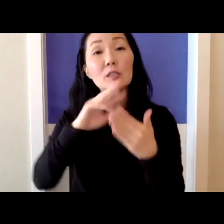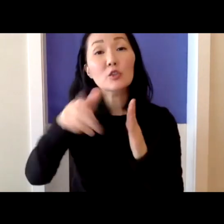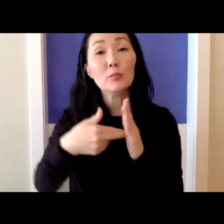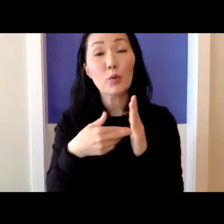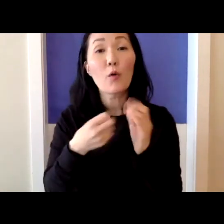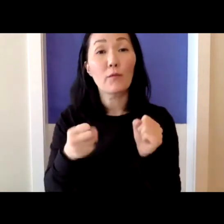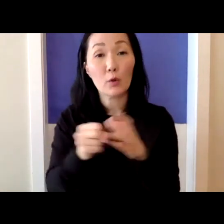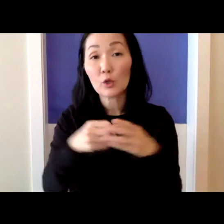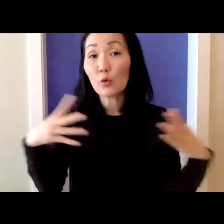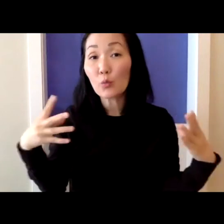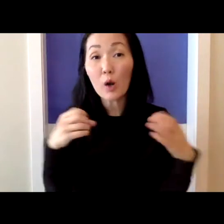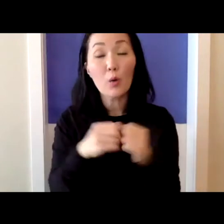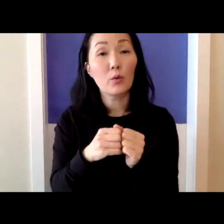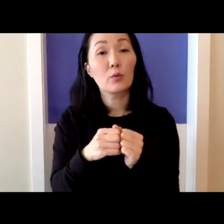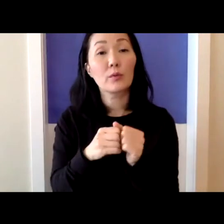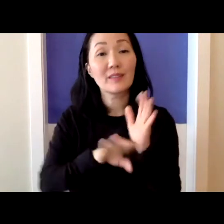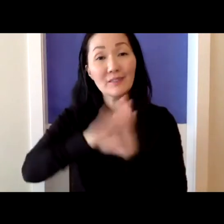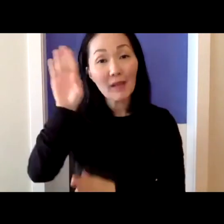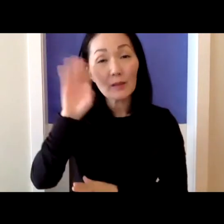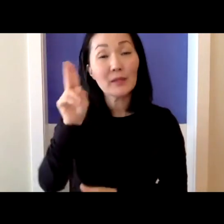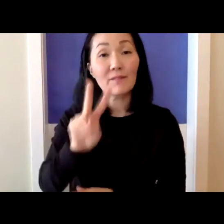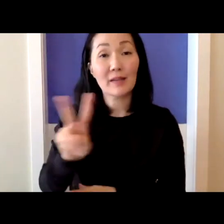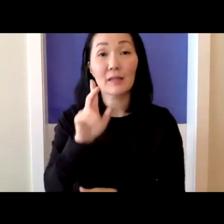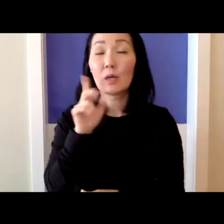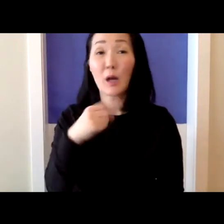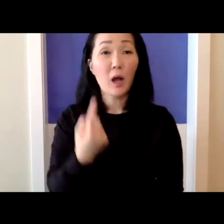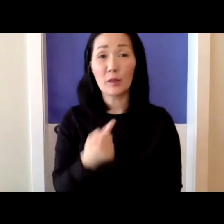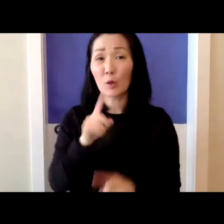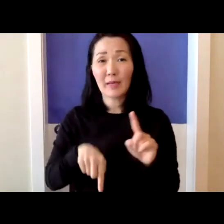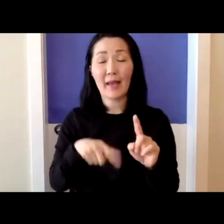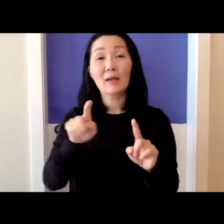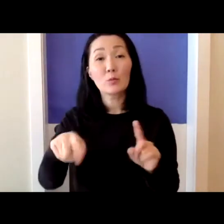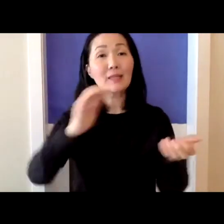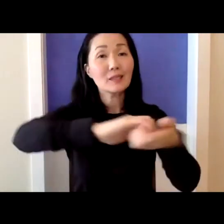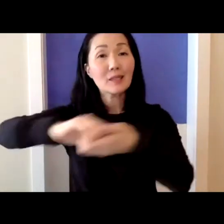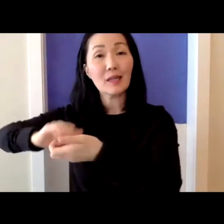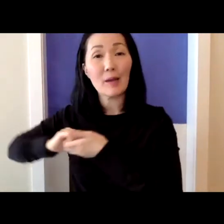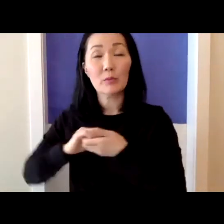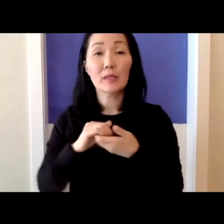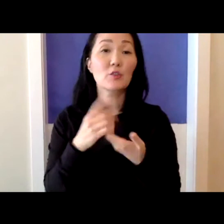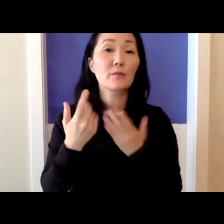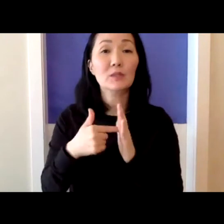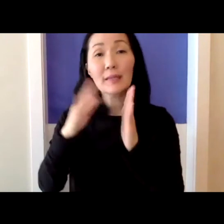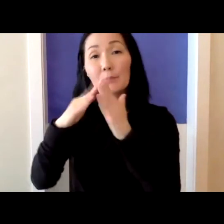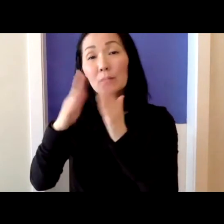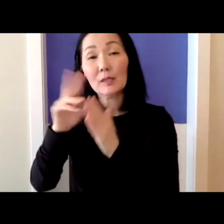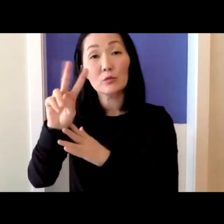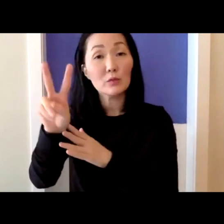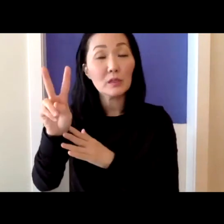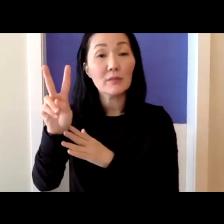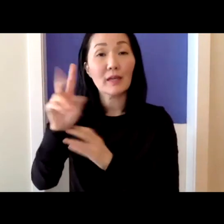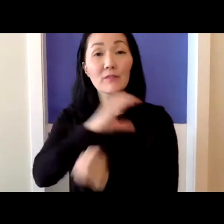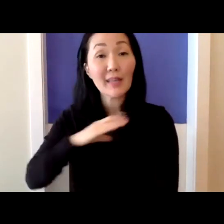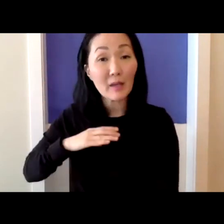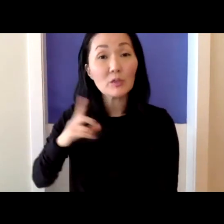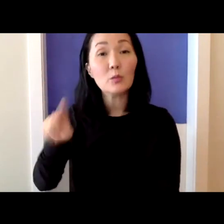do it alone. We need everyone's help. We need critical partnerships with groups like the City of Vancouver to get things done. One of the